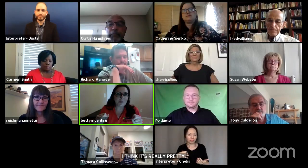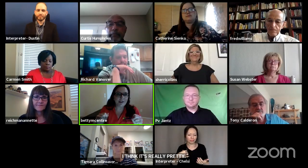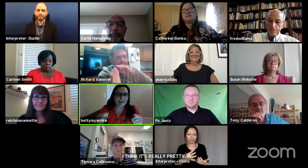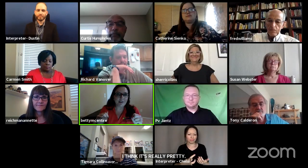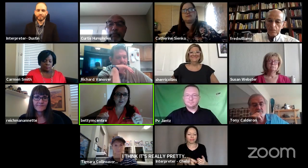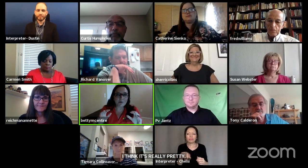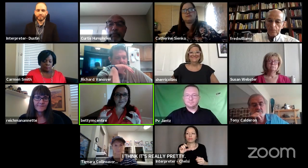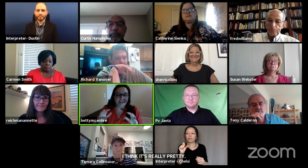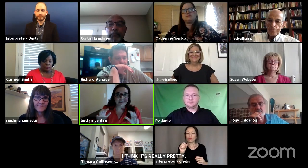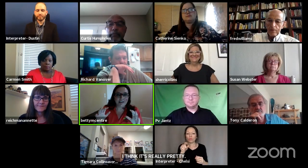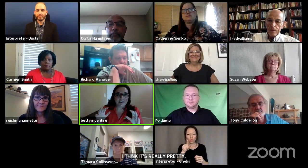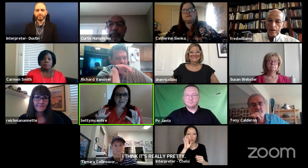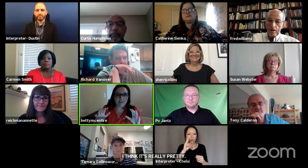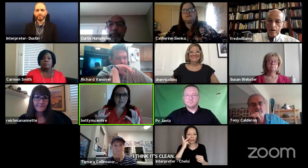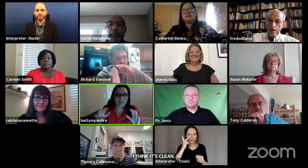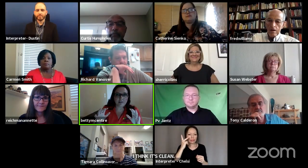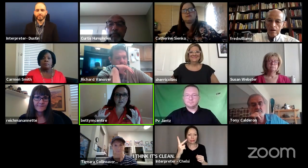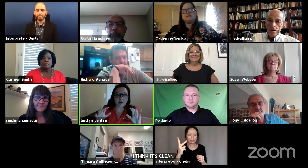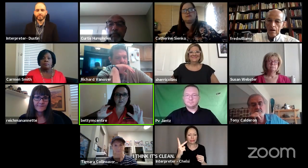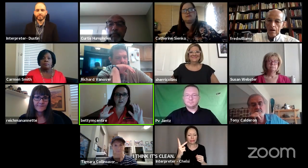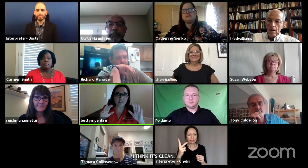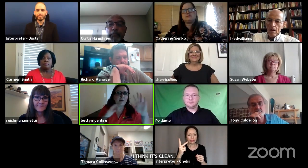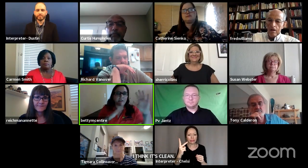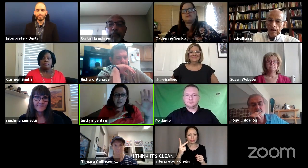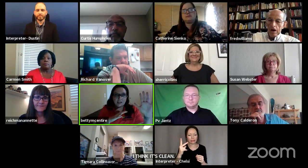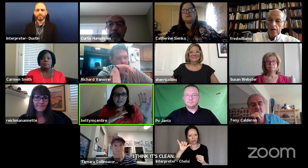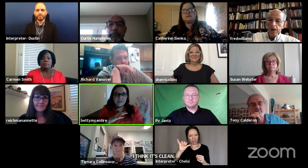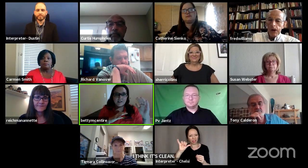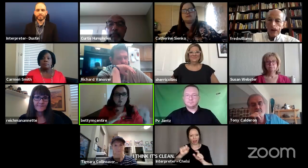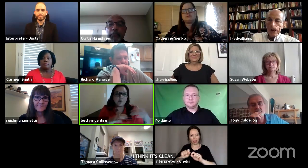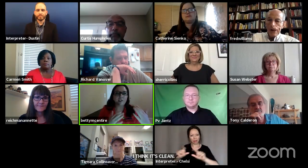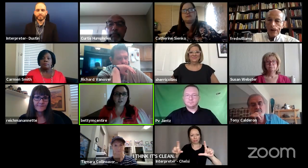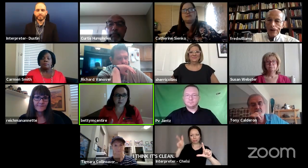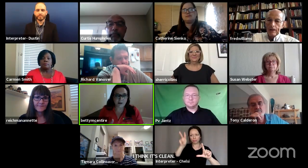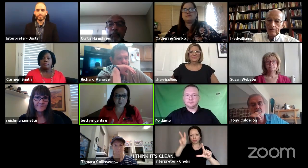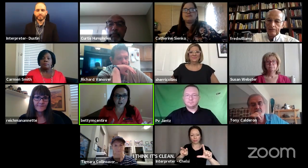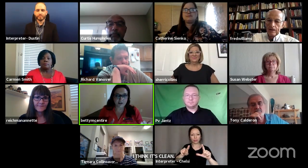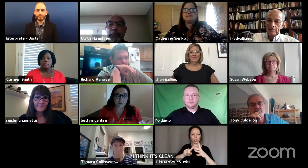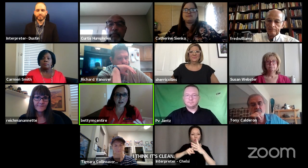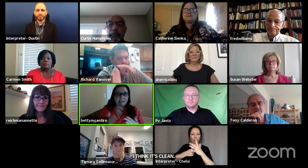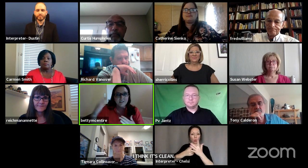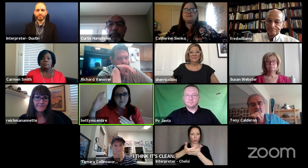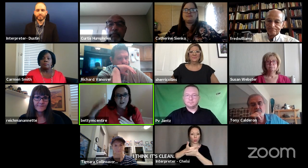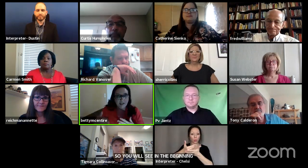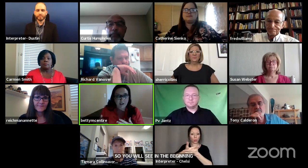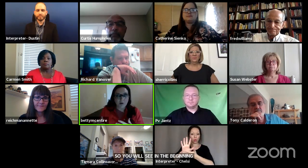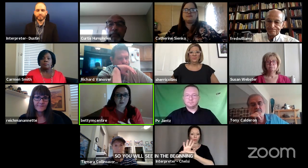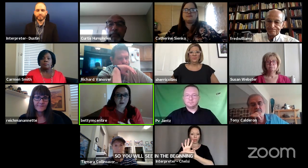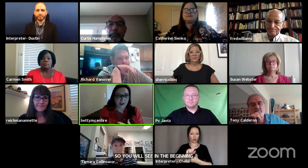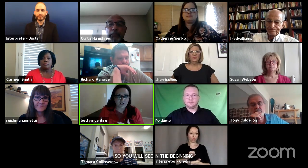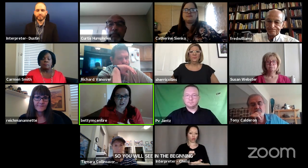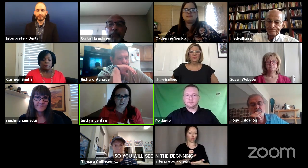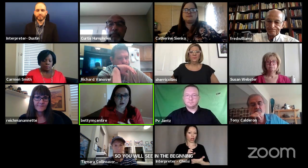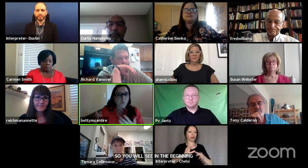So you will see in the beginning is a new video by Sherry explaining what the page is and why